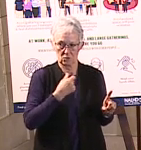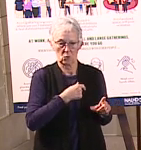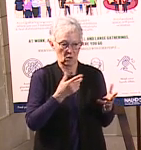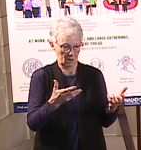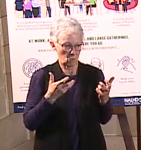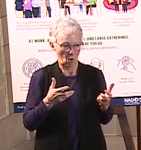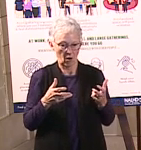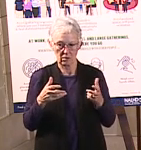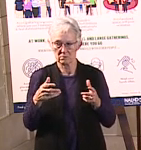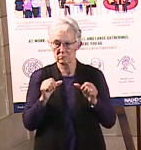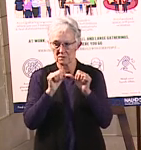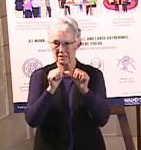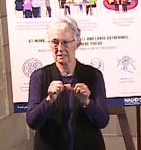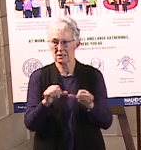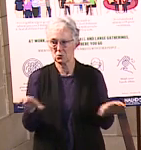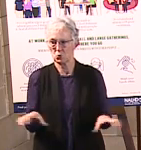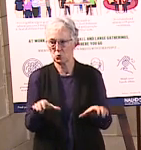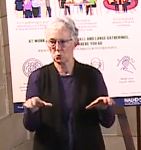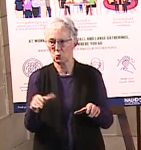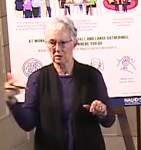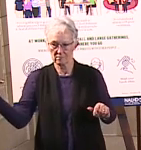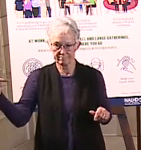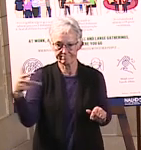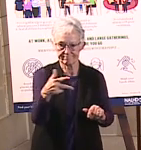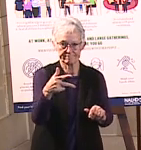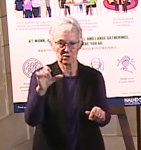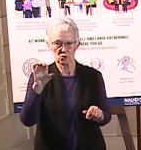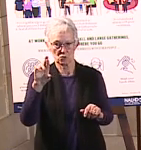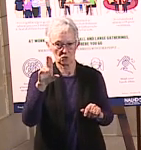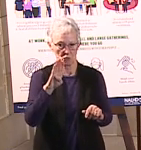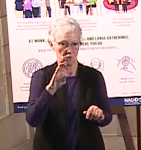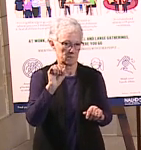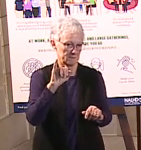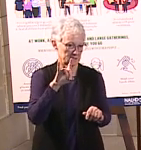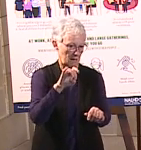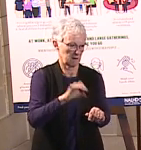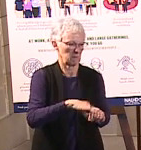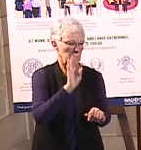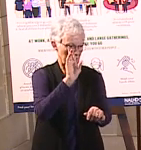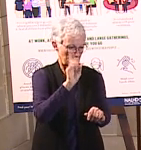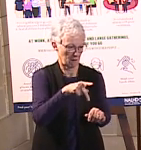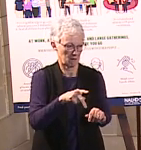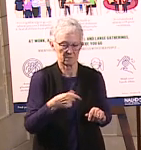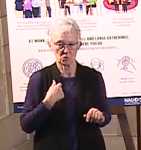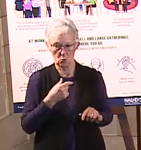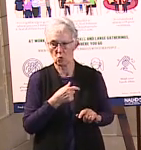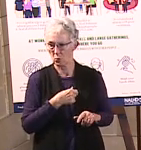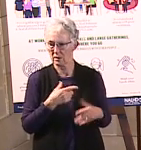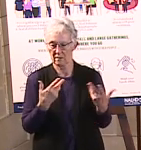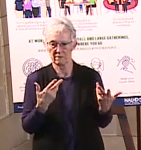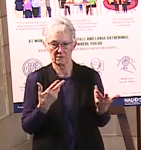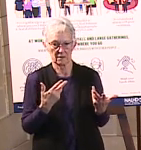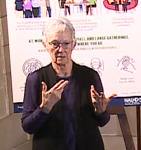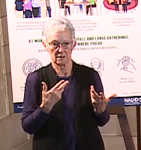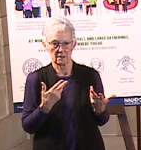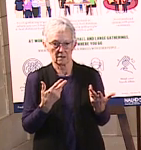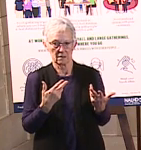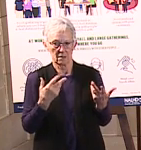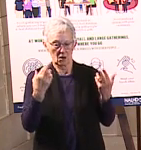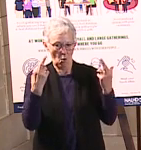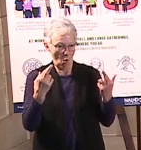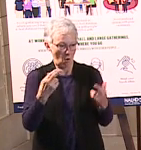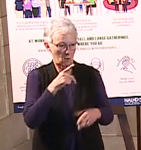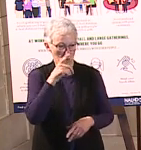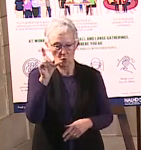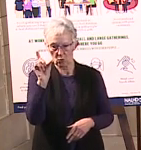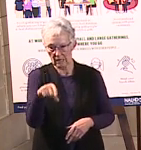via curbside and takeout has been an essential link to all of us as we've gone through different phases of this pandemic. We really hope we don't have to